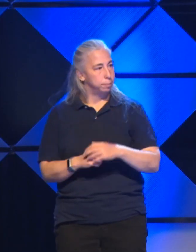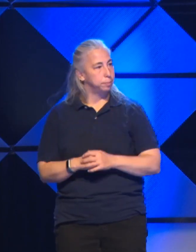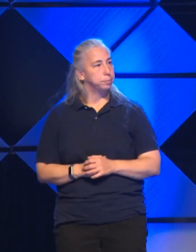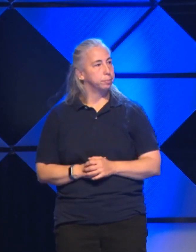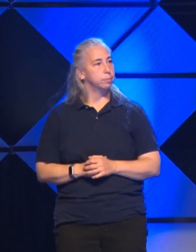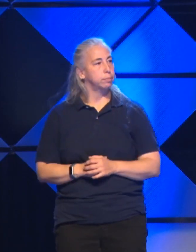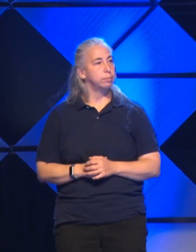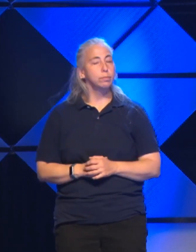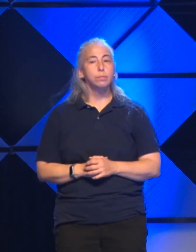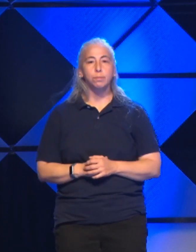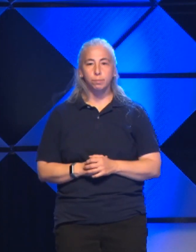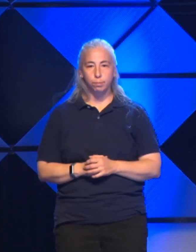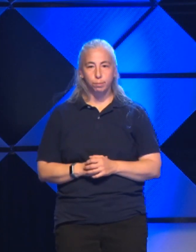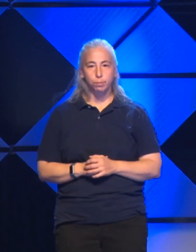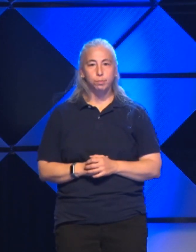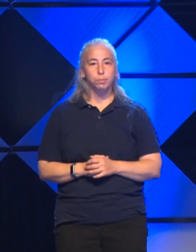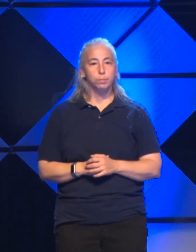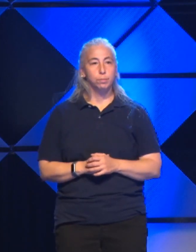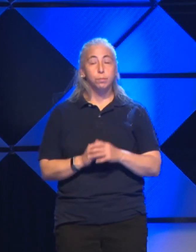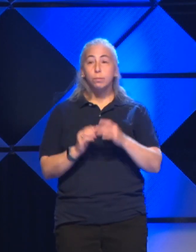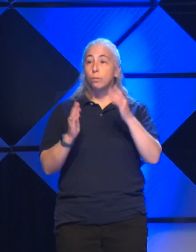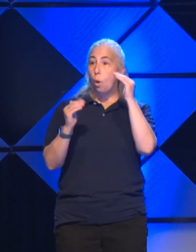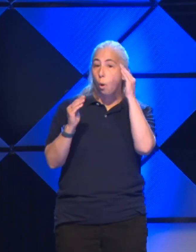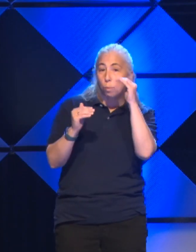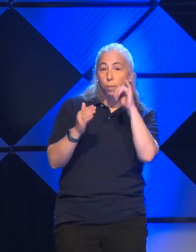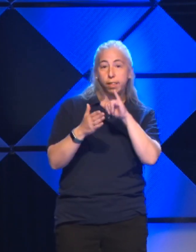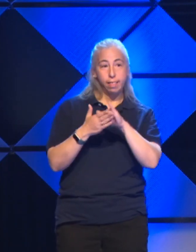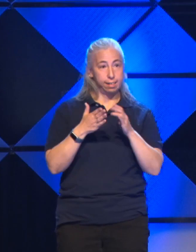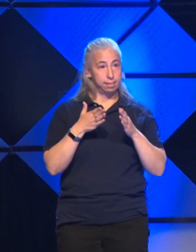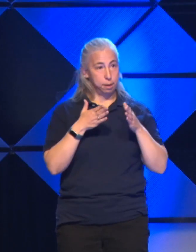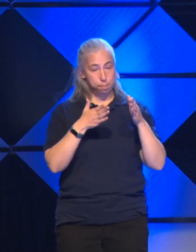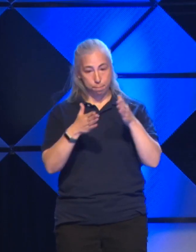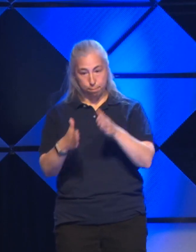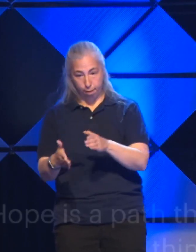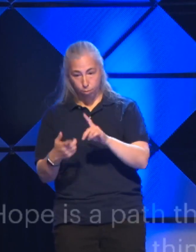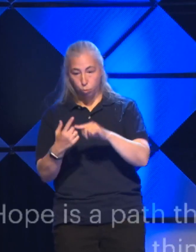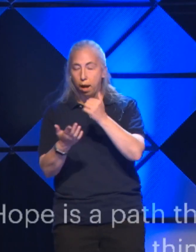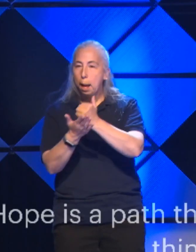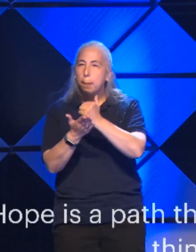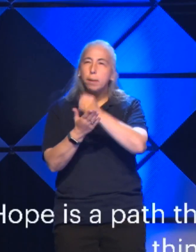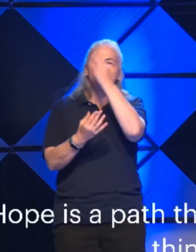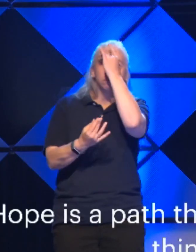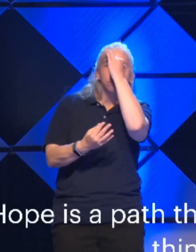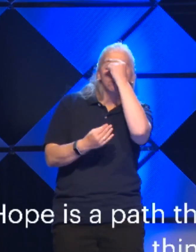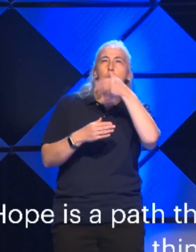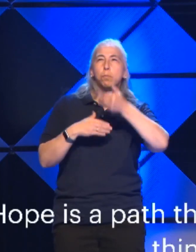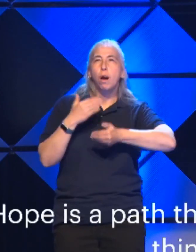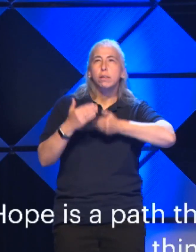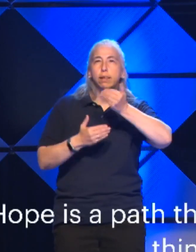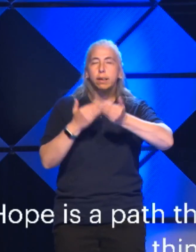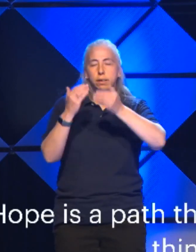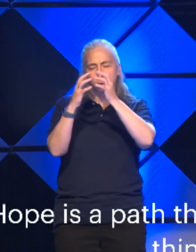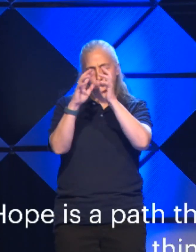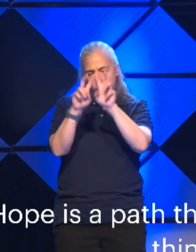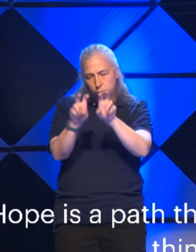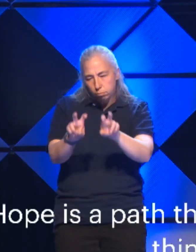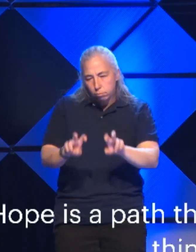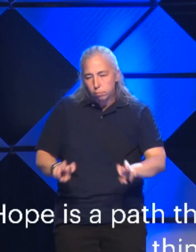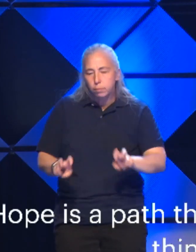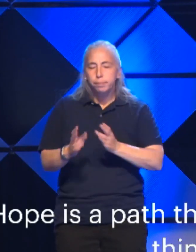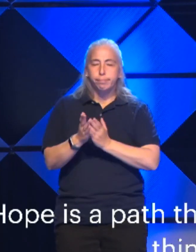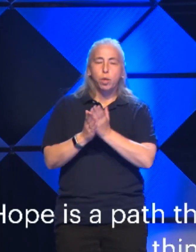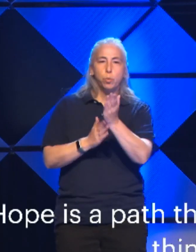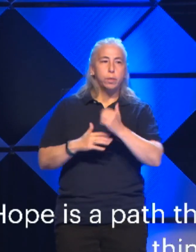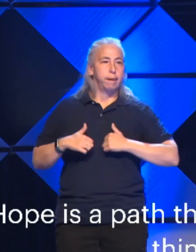path of helping us to process things in our life. Hope is a path that is helping us to